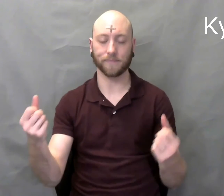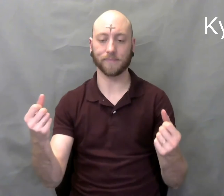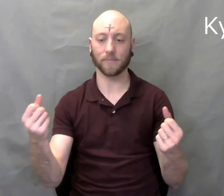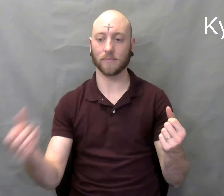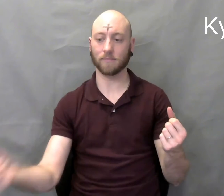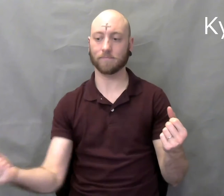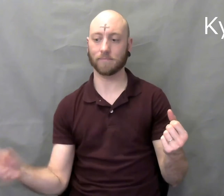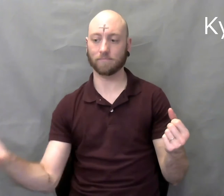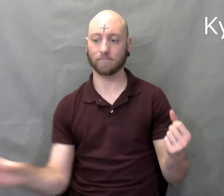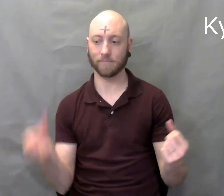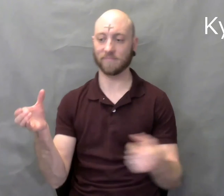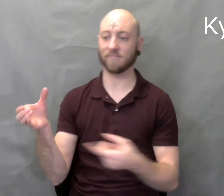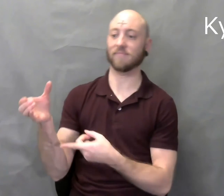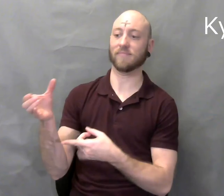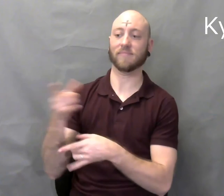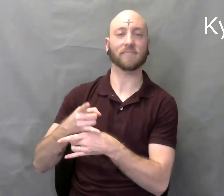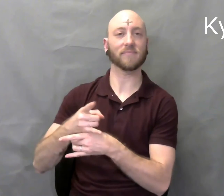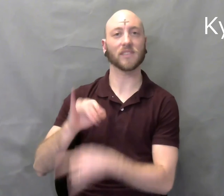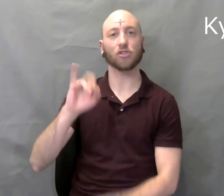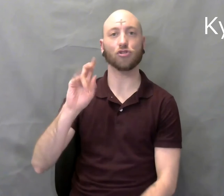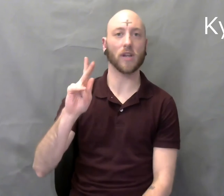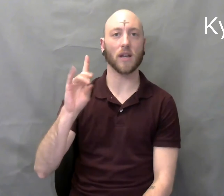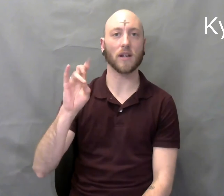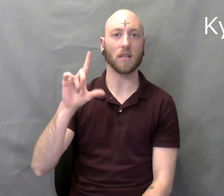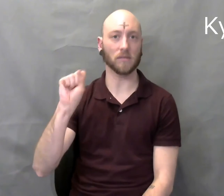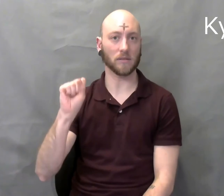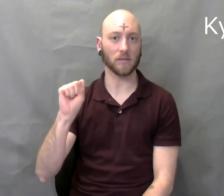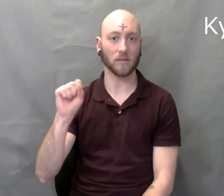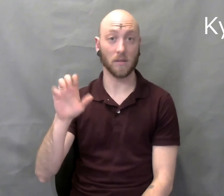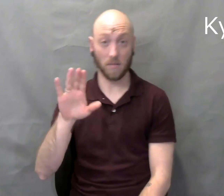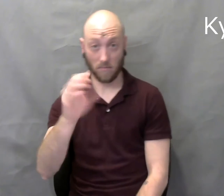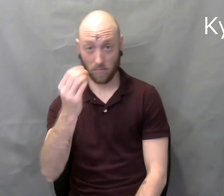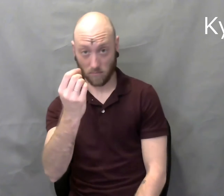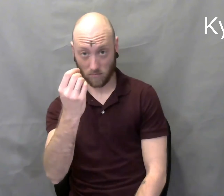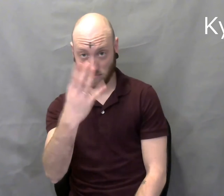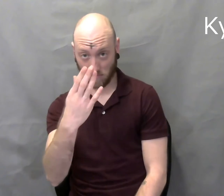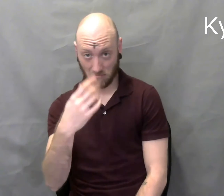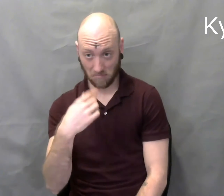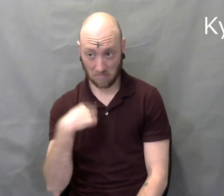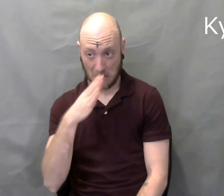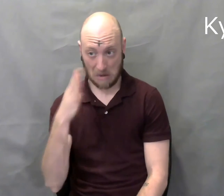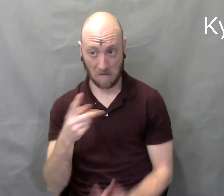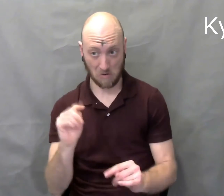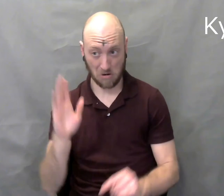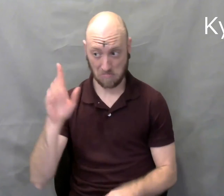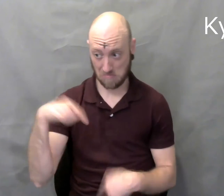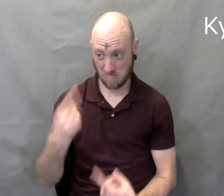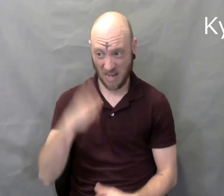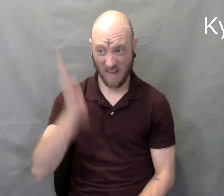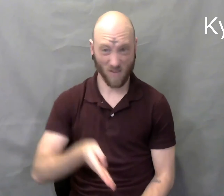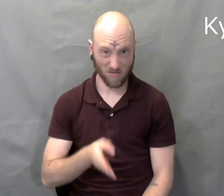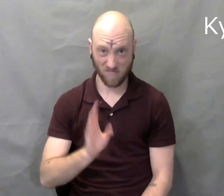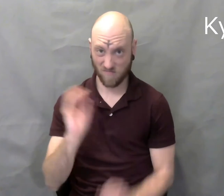Jack Daniels, full bottle of Jack Daniels. Now, I had never taken Jack Daniels before this night, ever, ever,